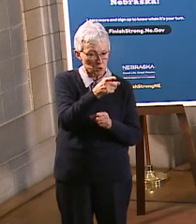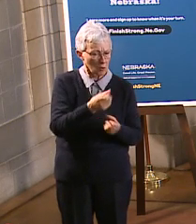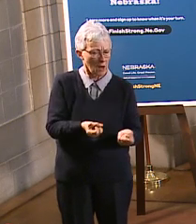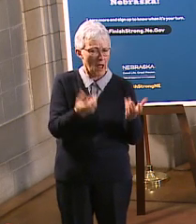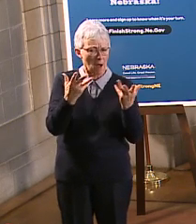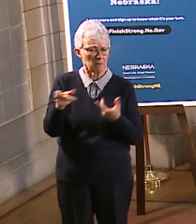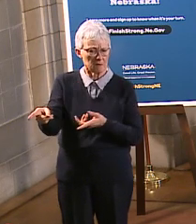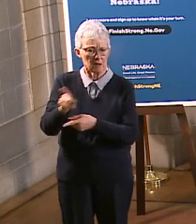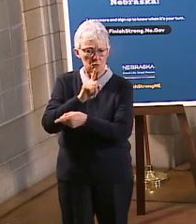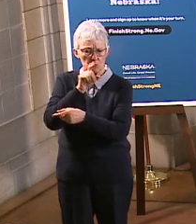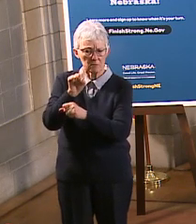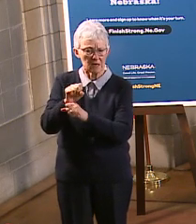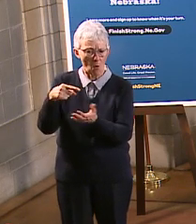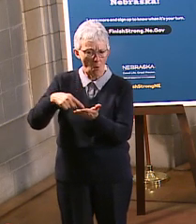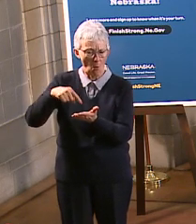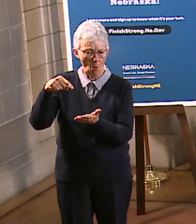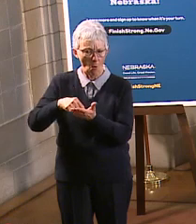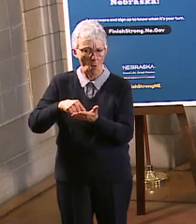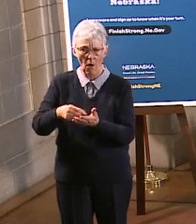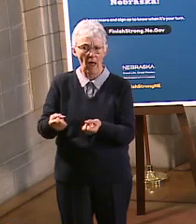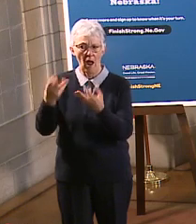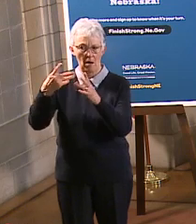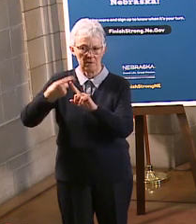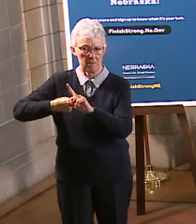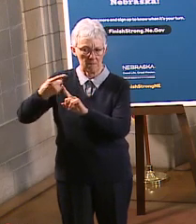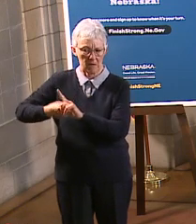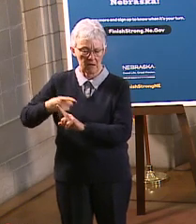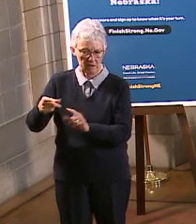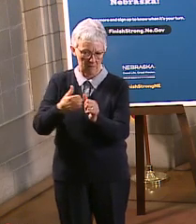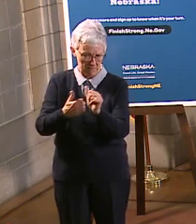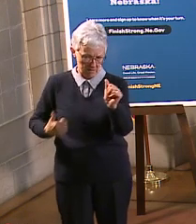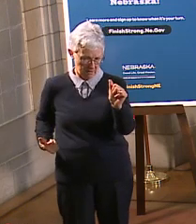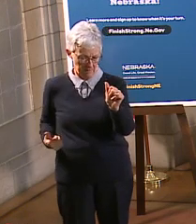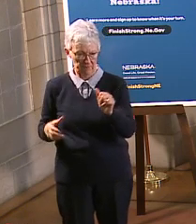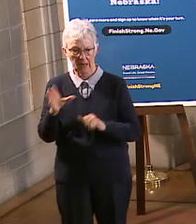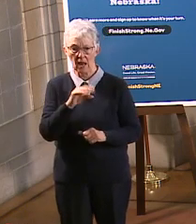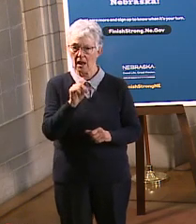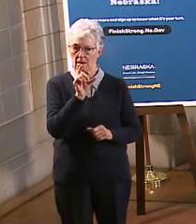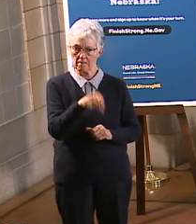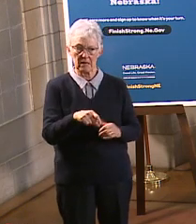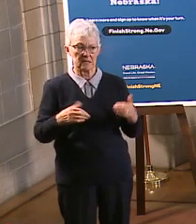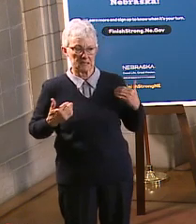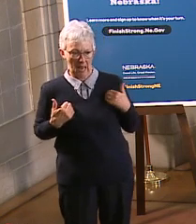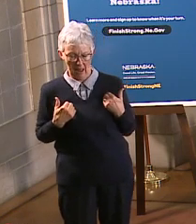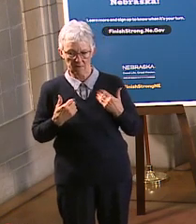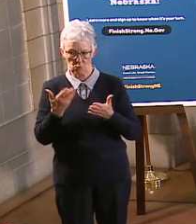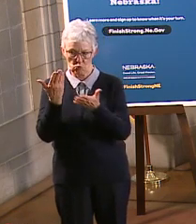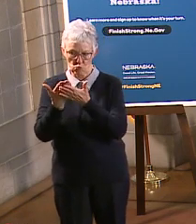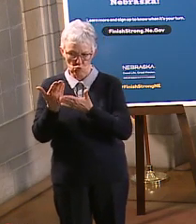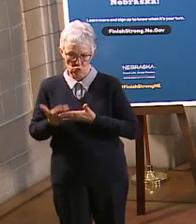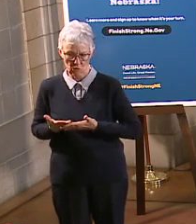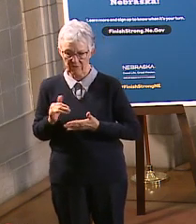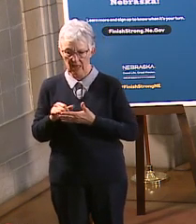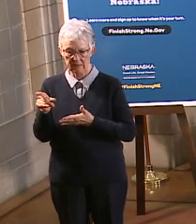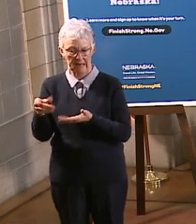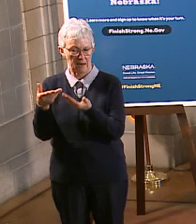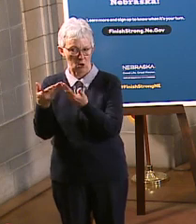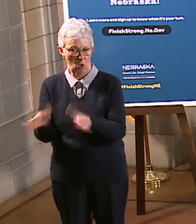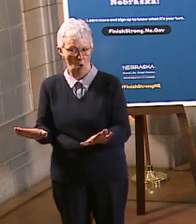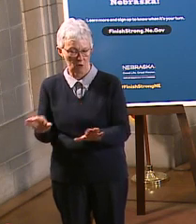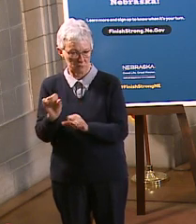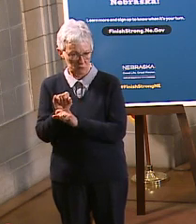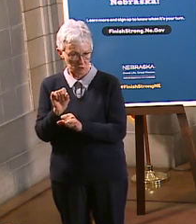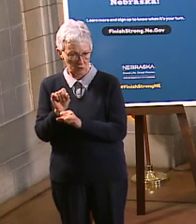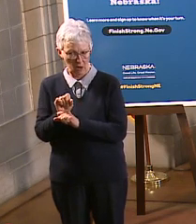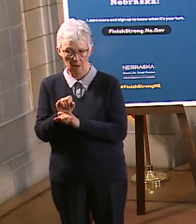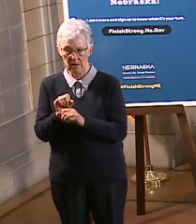verification information, and it requires documentation of demonstrated loss of household income as a result of, either directly